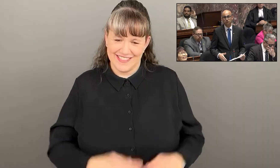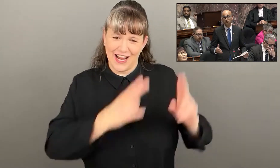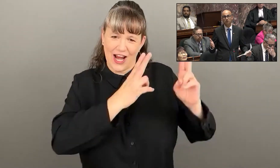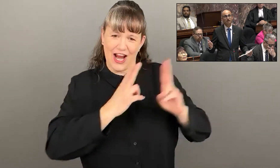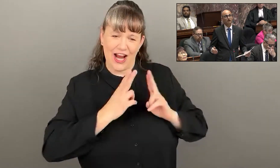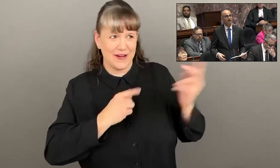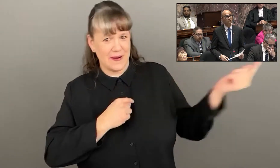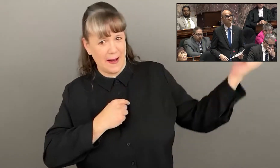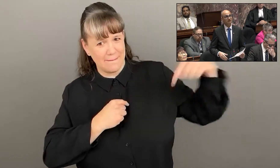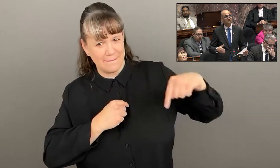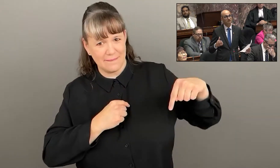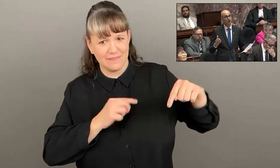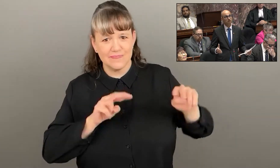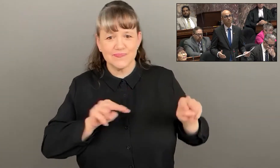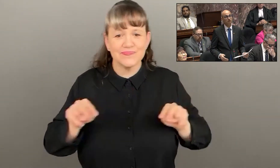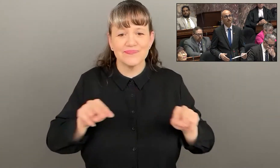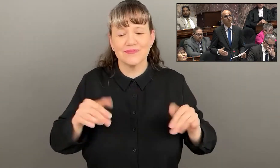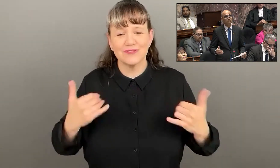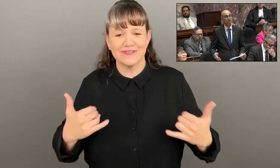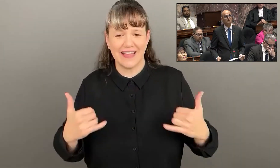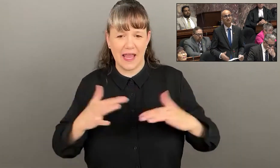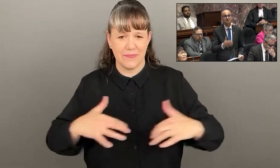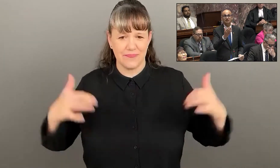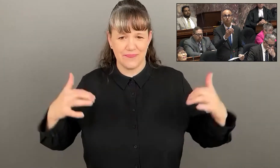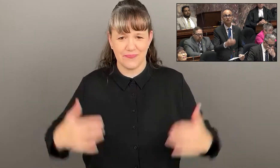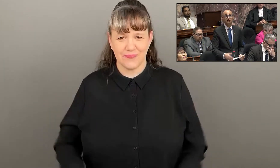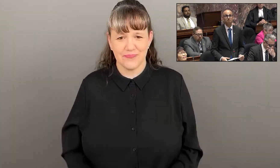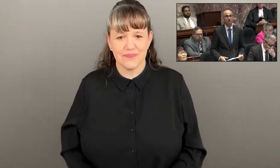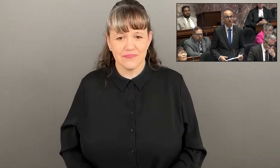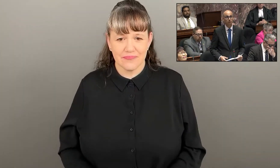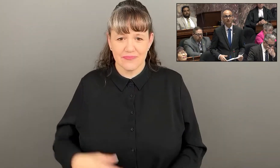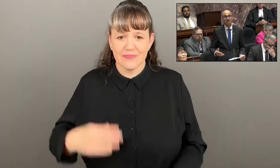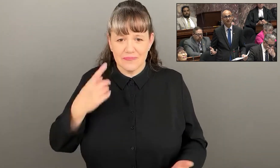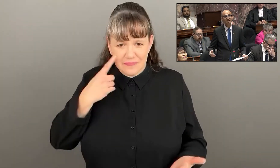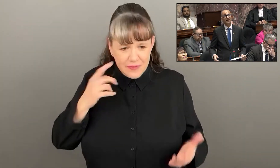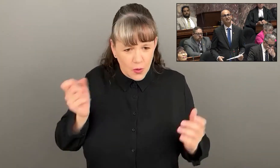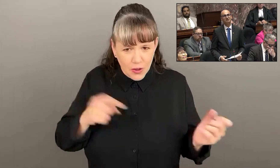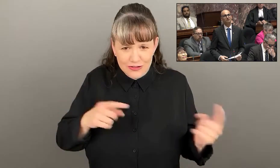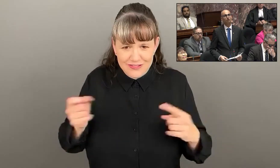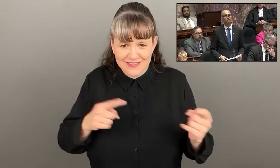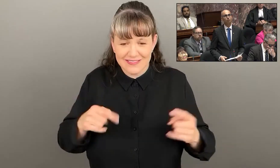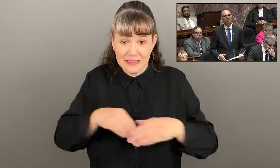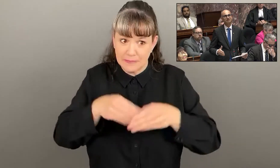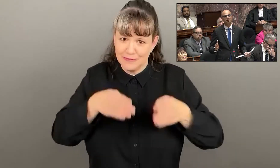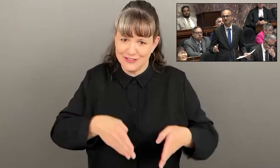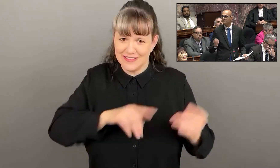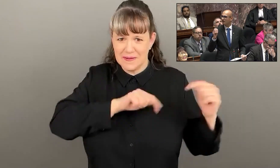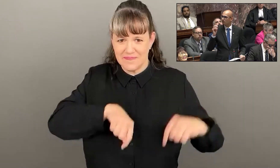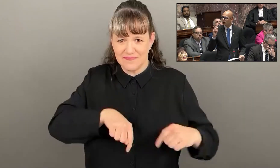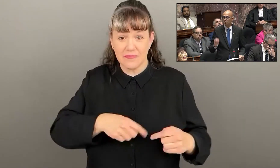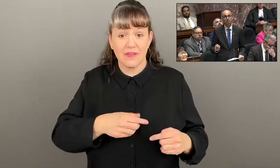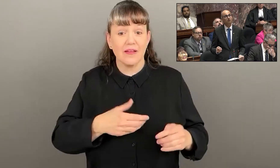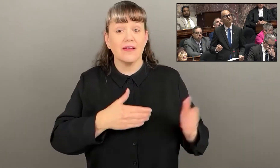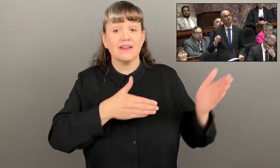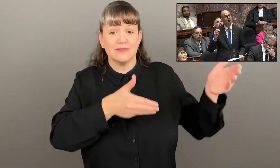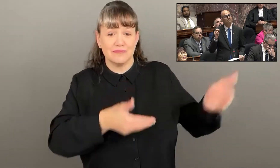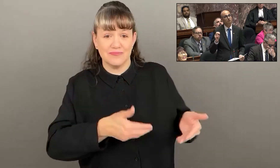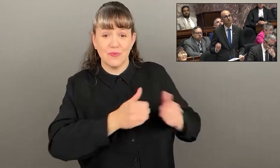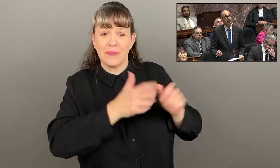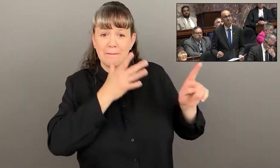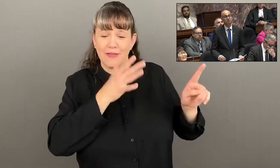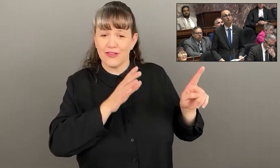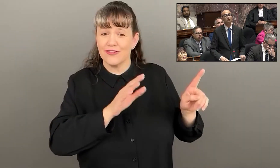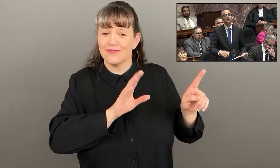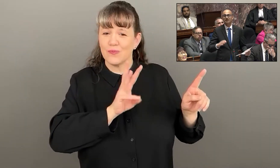gallery, to witness question period in person. He's here with his mother, Wendy, and she's also witnessing question period for the very